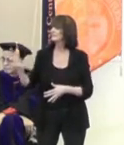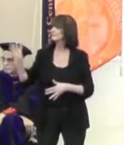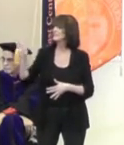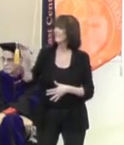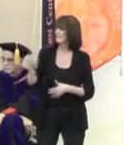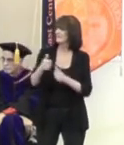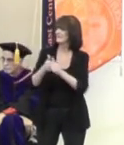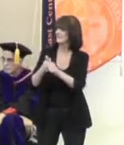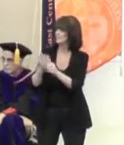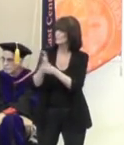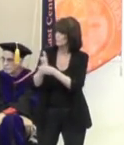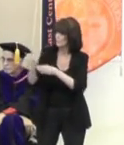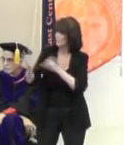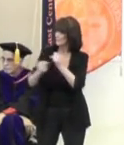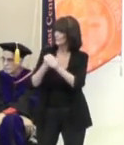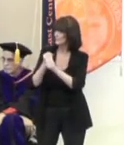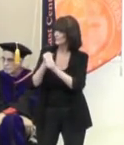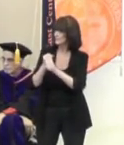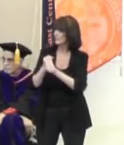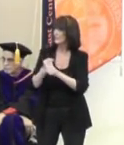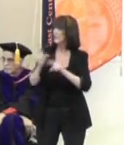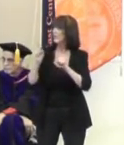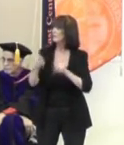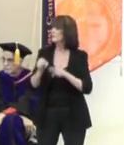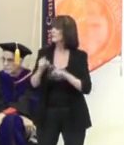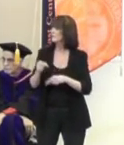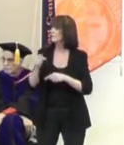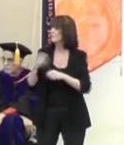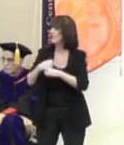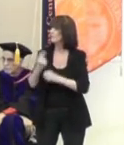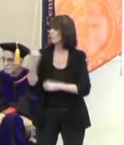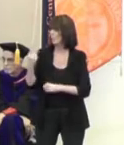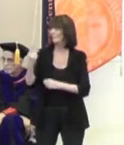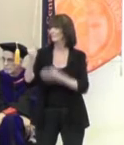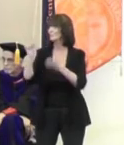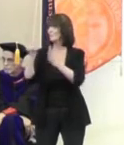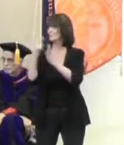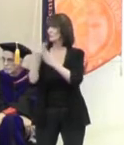consecutive years, I've made at least one commencement speech.